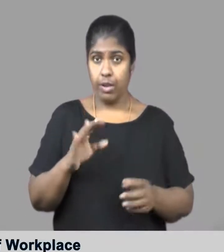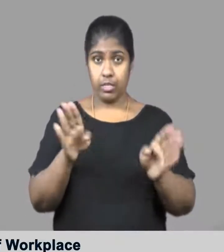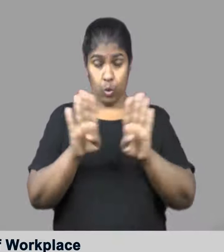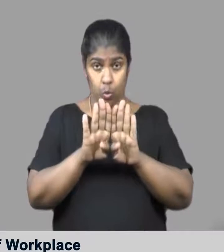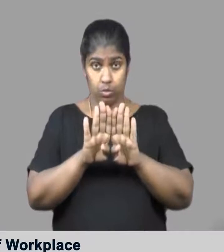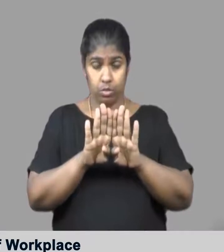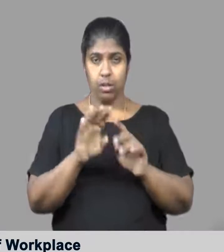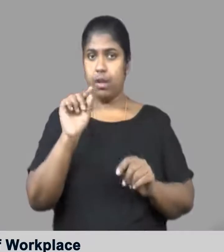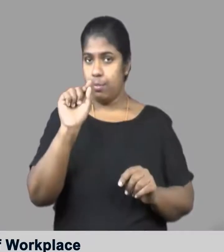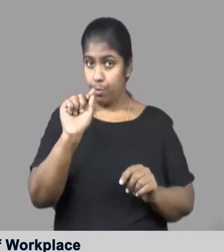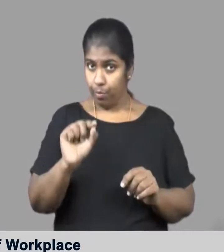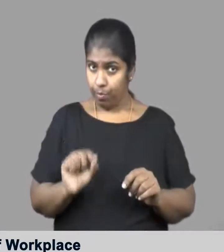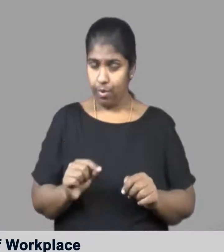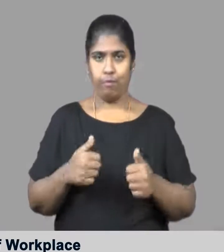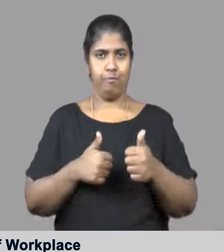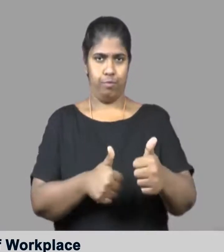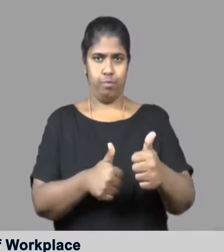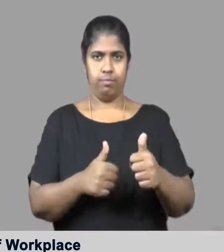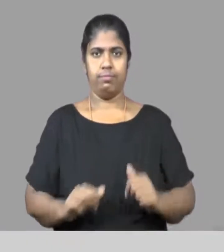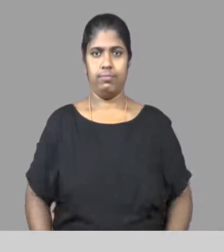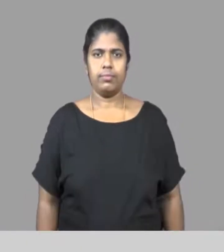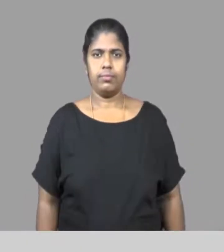Closure of workplace.